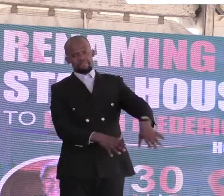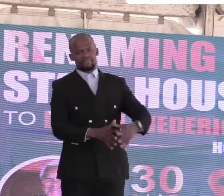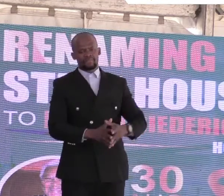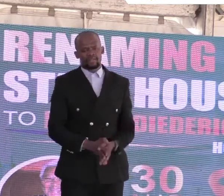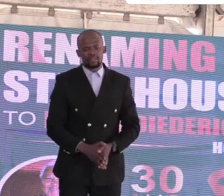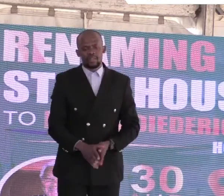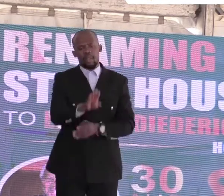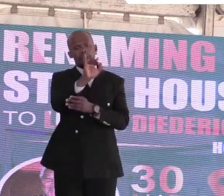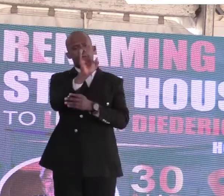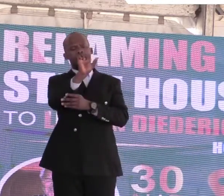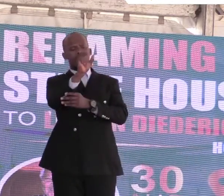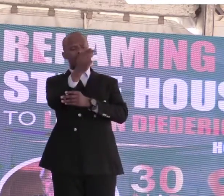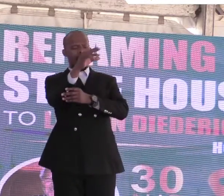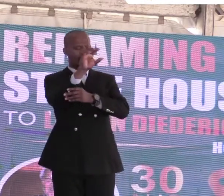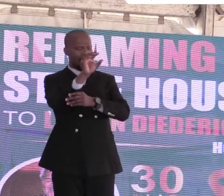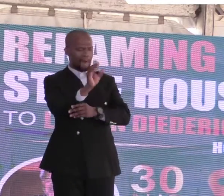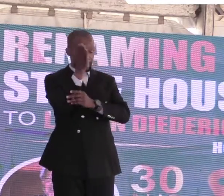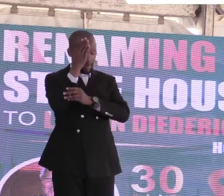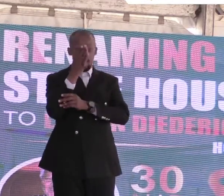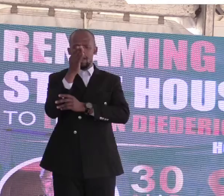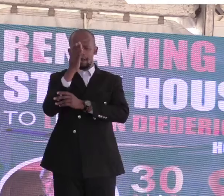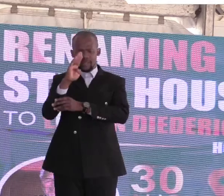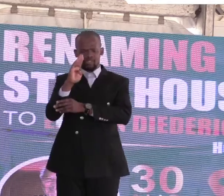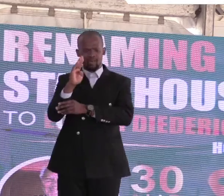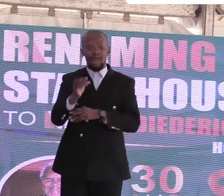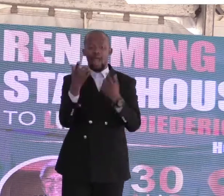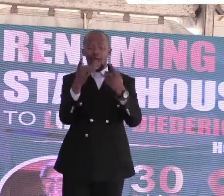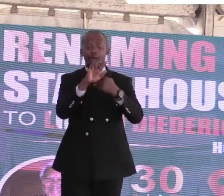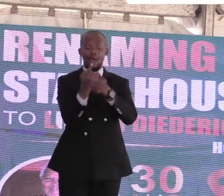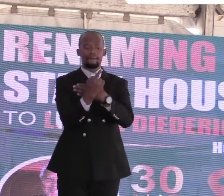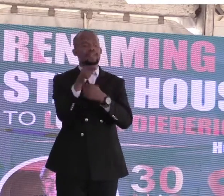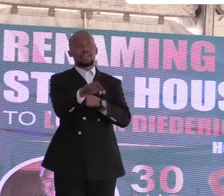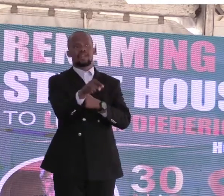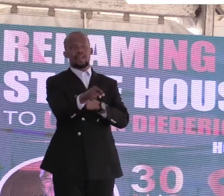Bishop massacre was cooked in this state house.